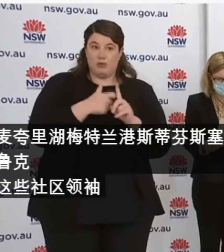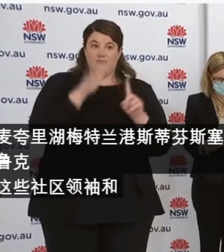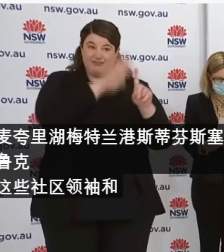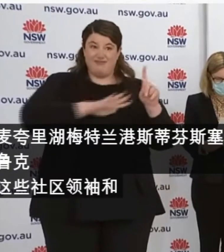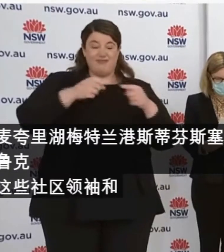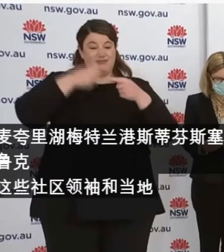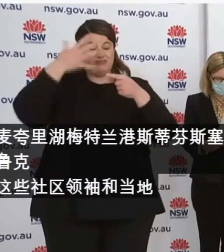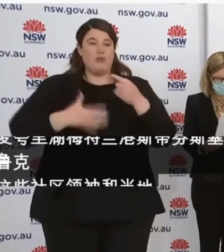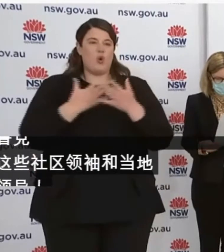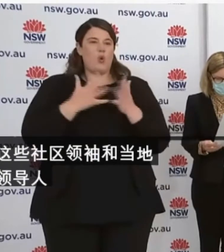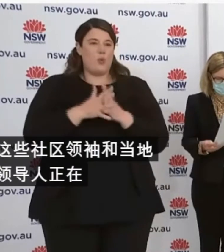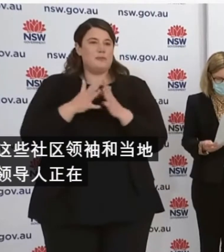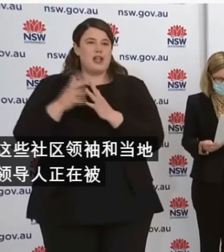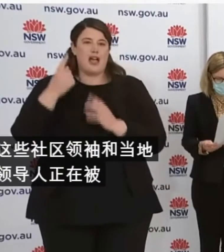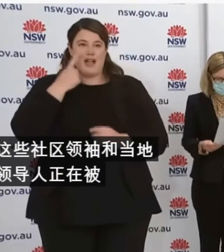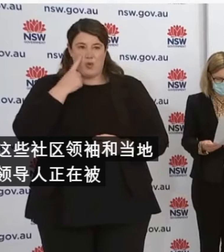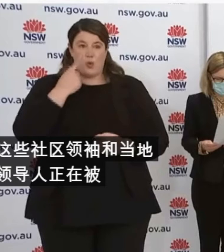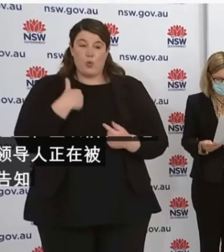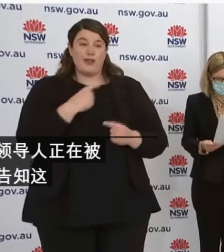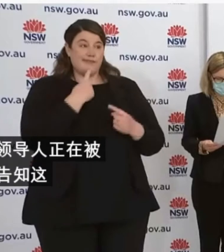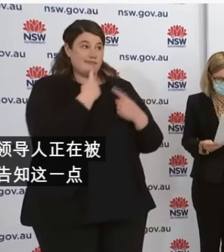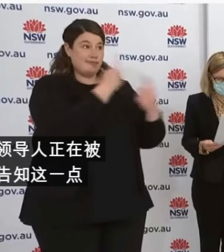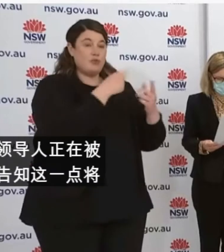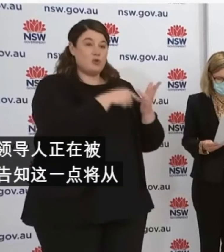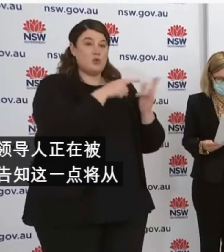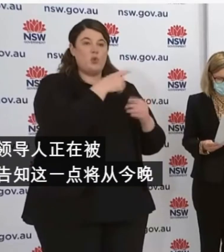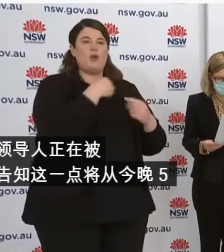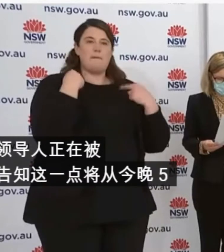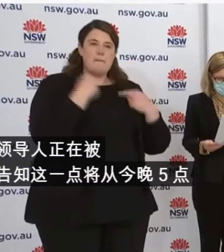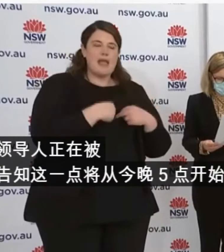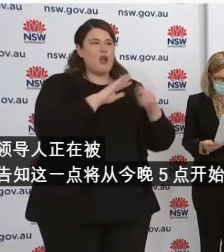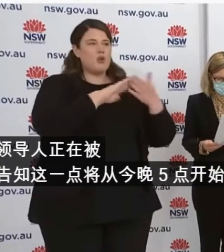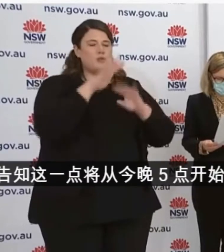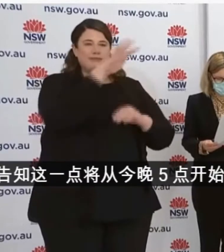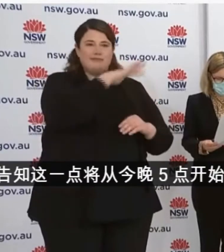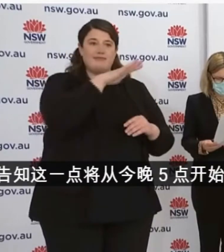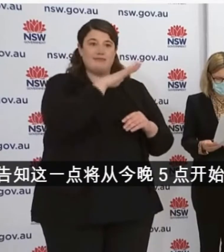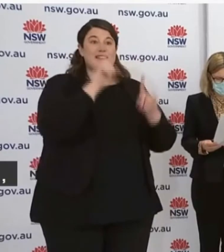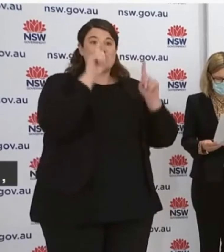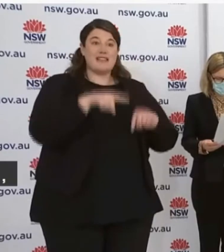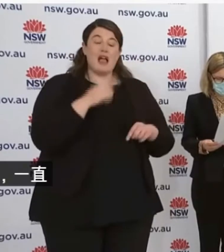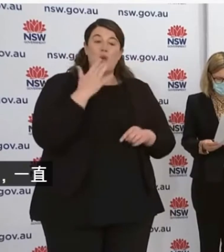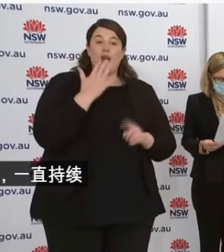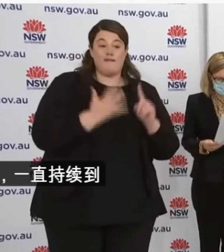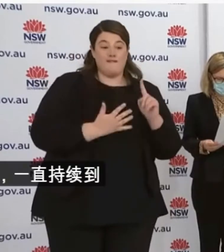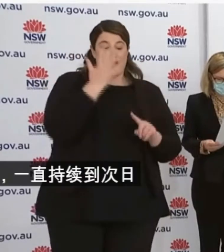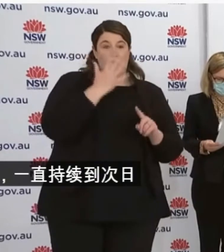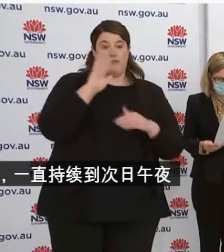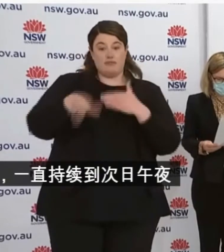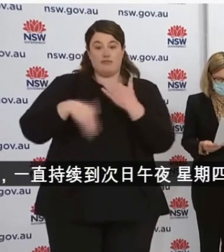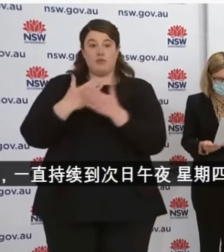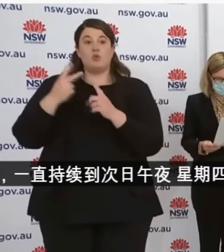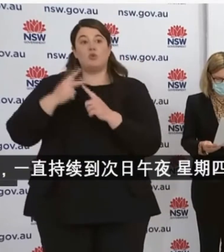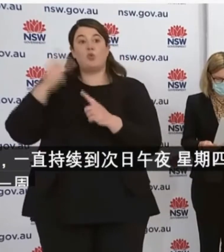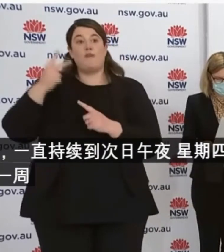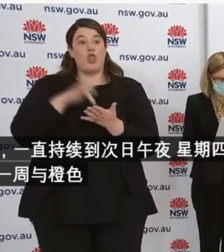and local leaders are being advised of this. That will commence at 5 p.m. tonight and go until midnight next